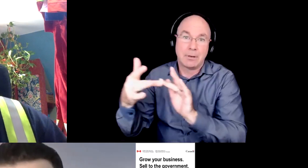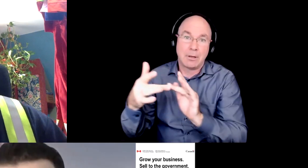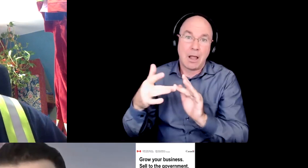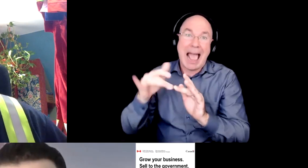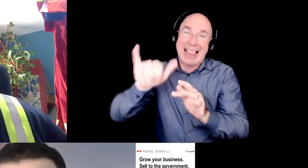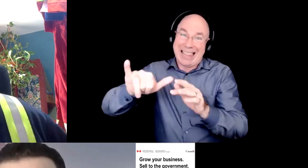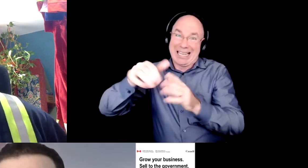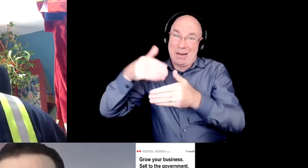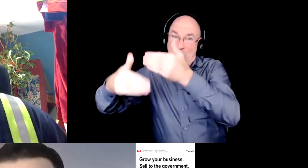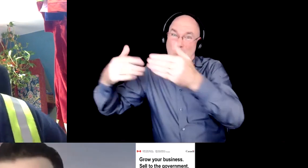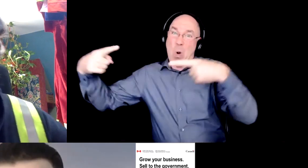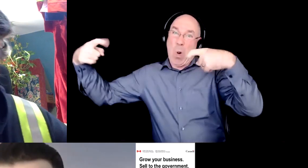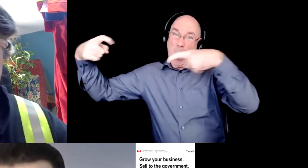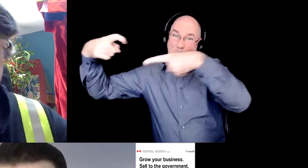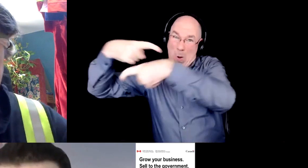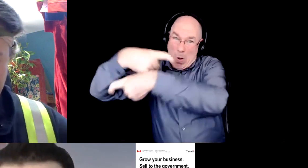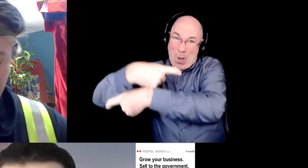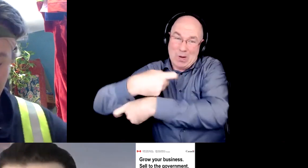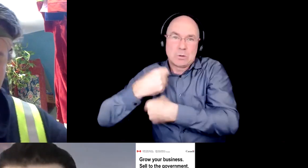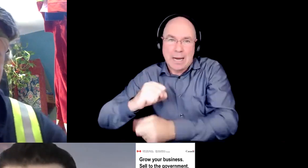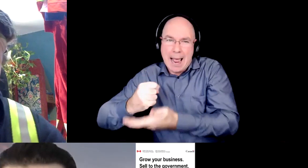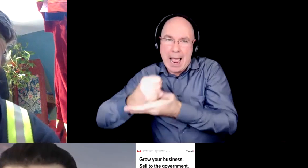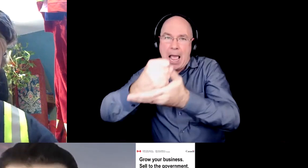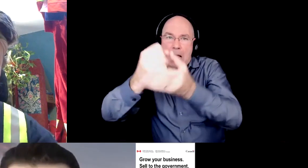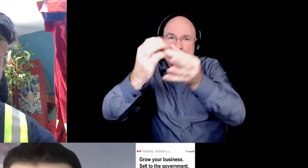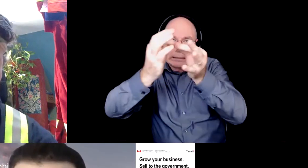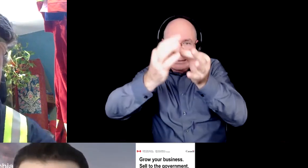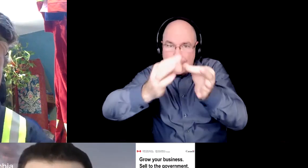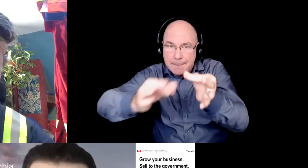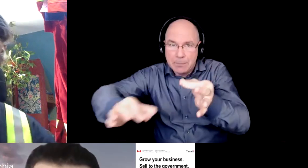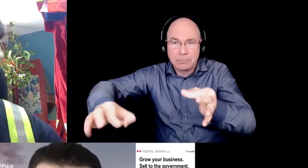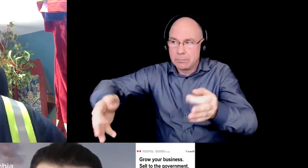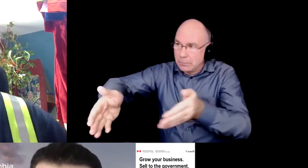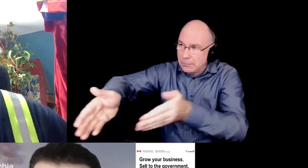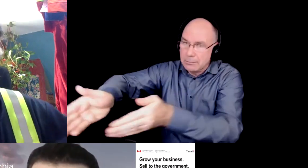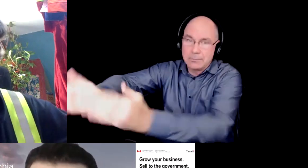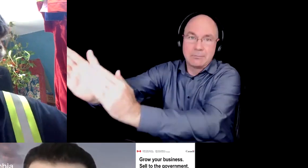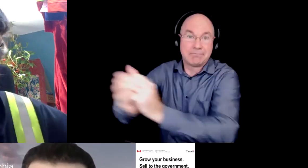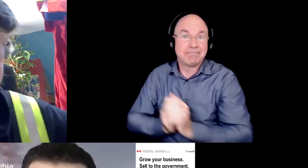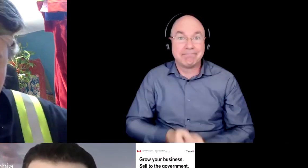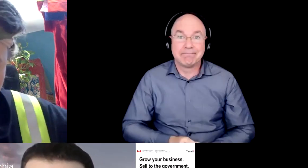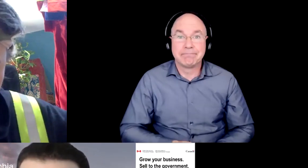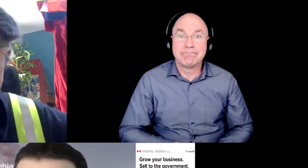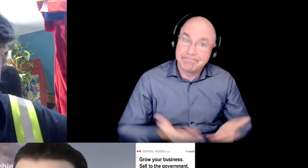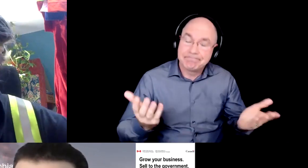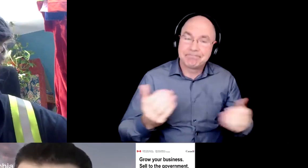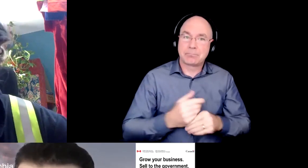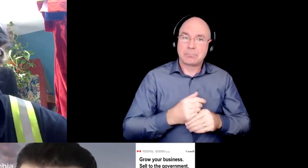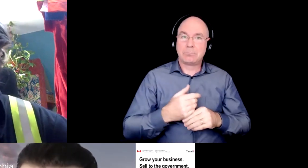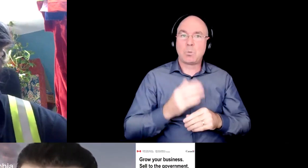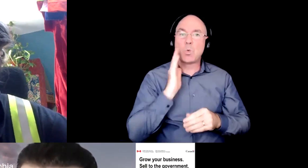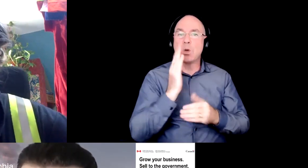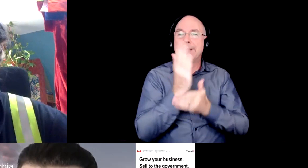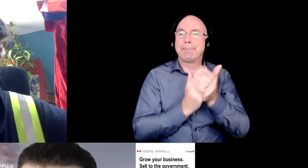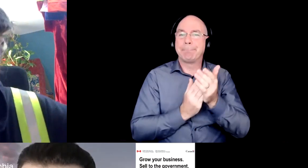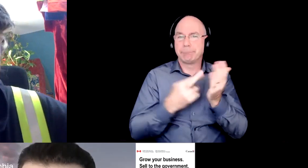complicated process as simple as it can be for your business to navigate. So I want to share a couple